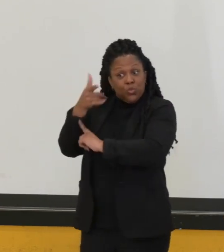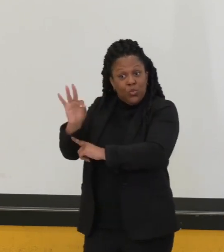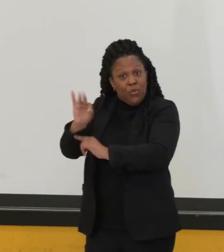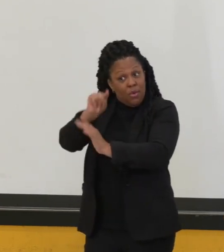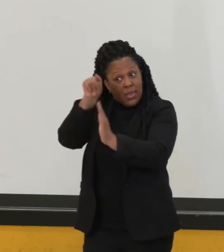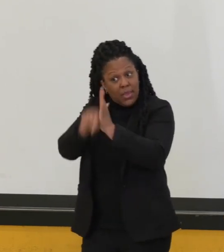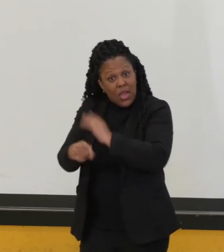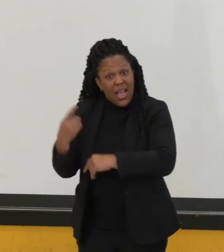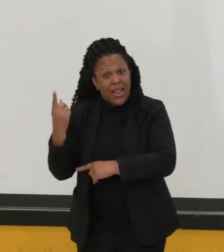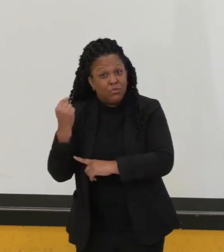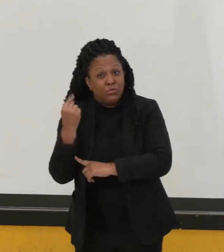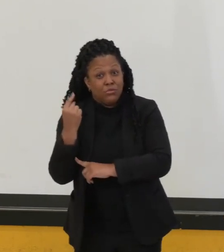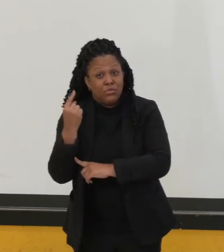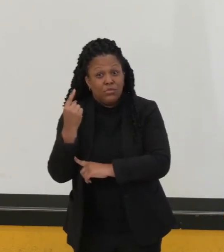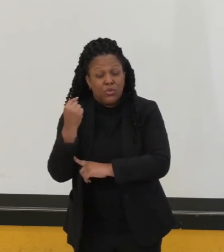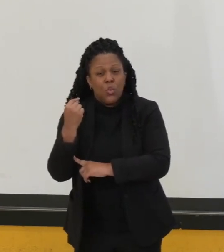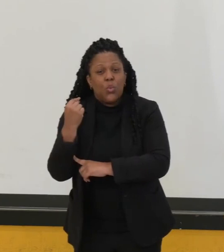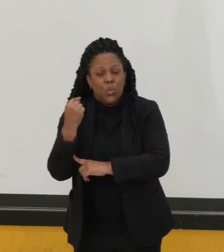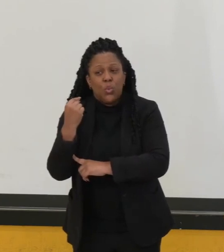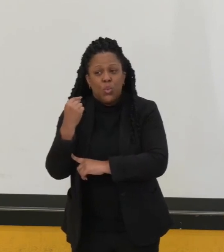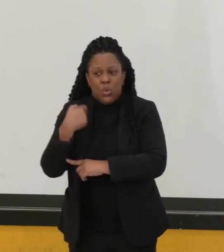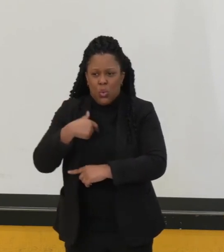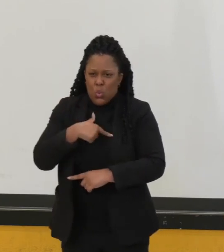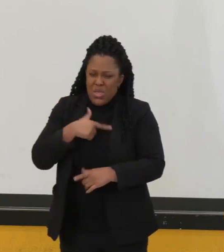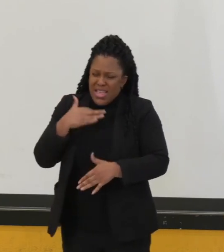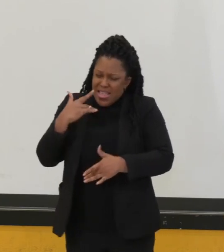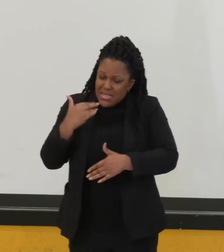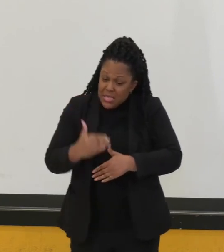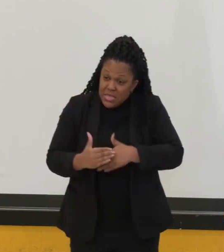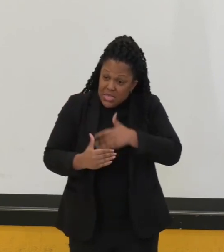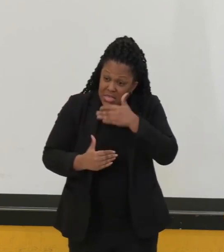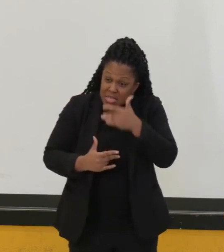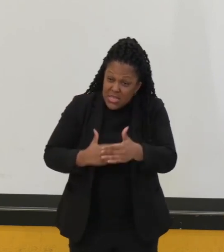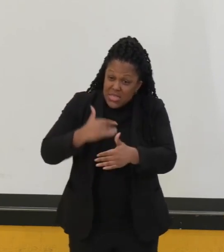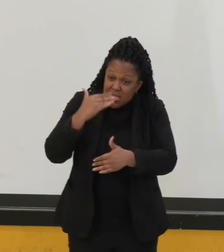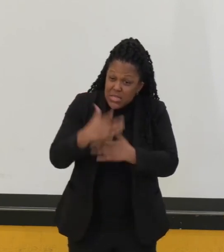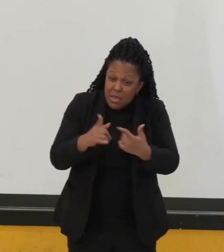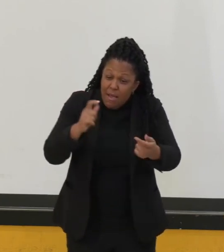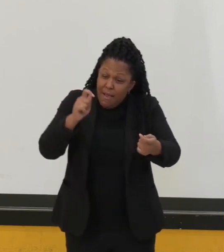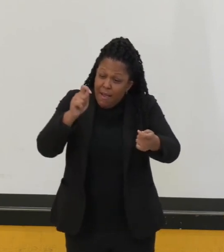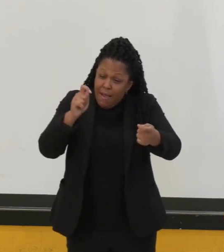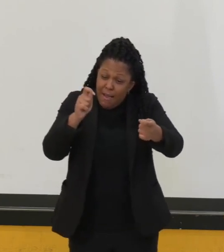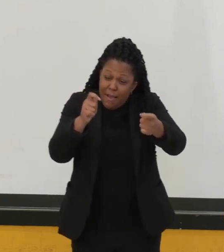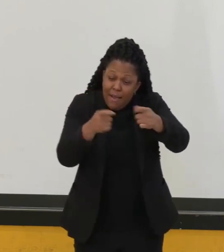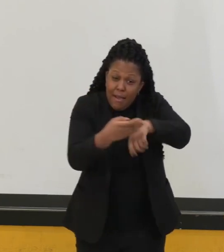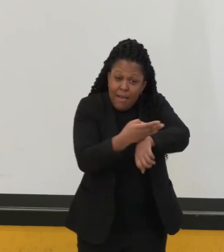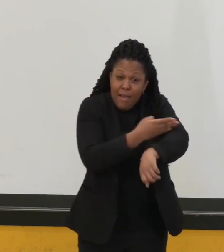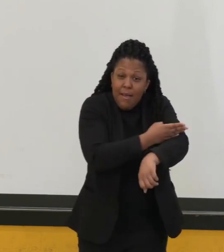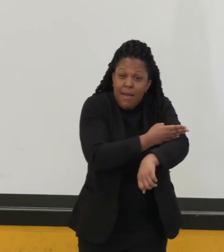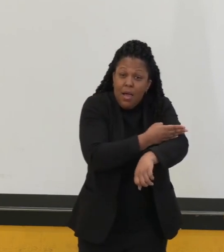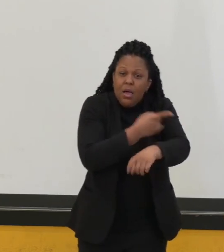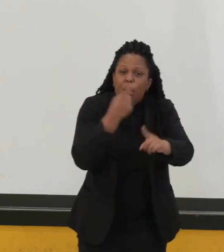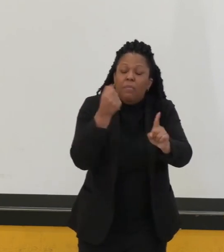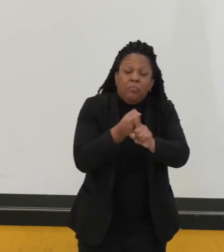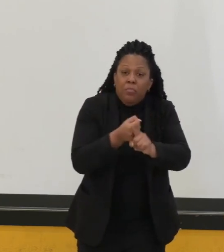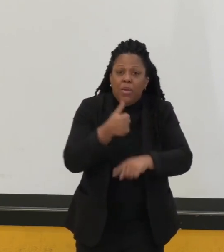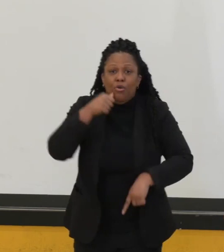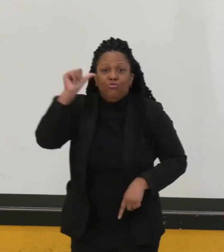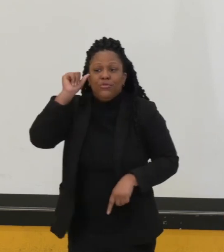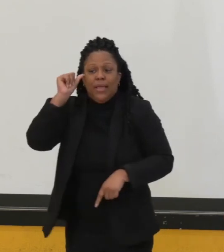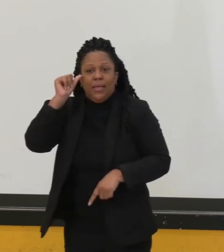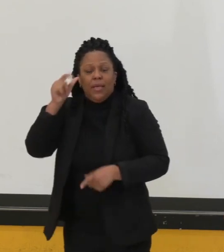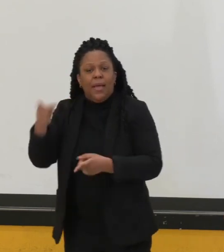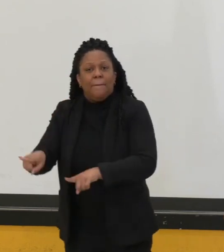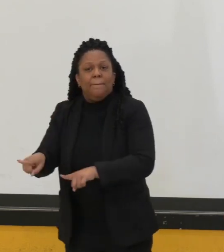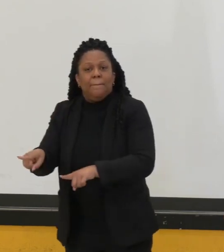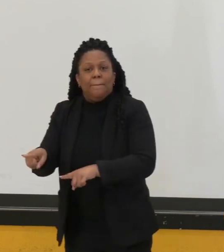situation repeated itself yesterday. So this is a call to us again, to Minnesota and to the rest of the nation. We have the